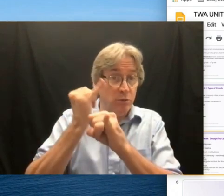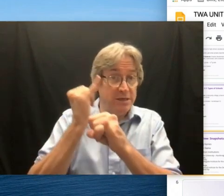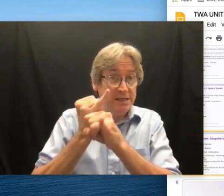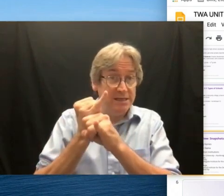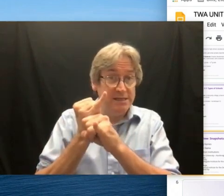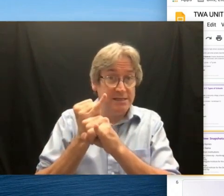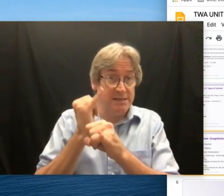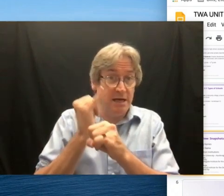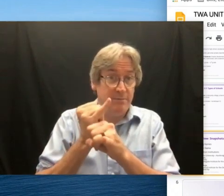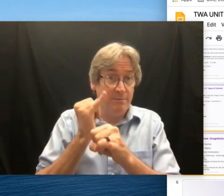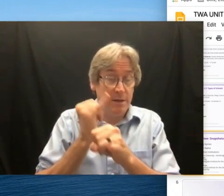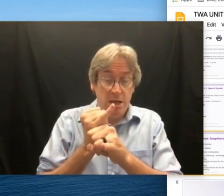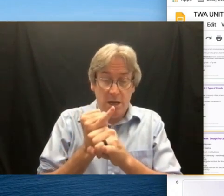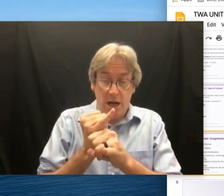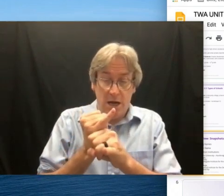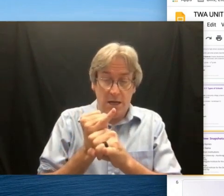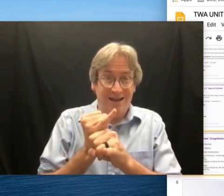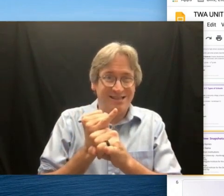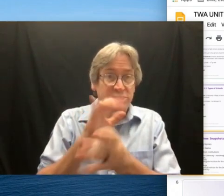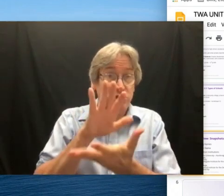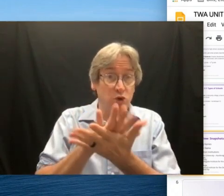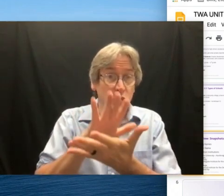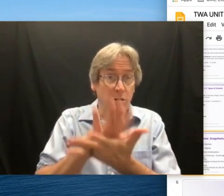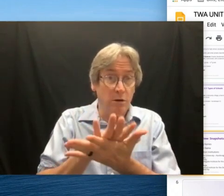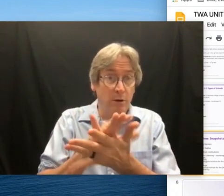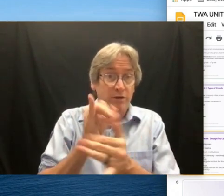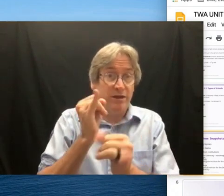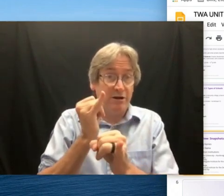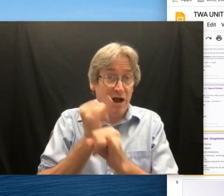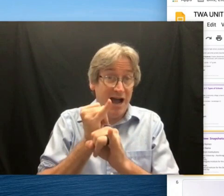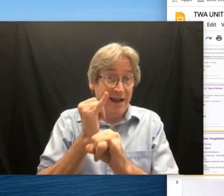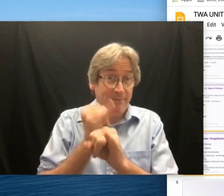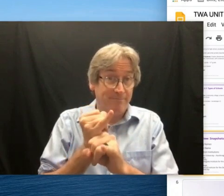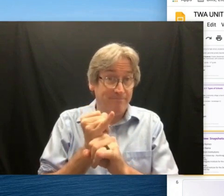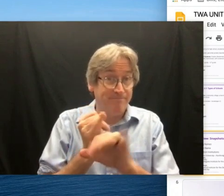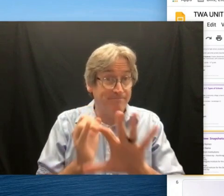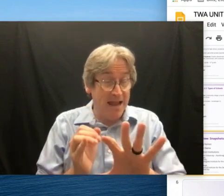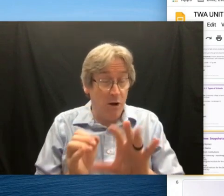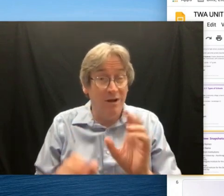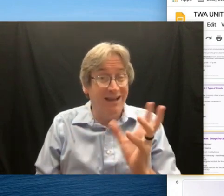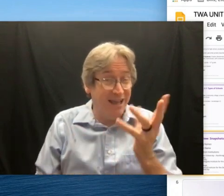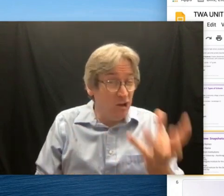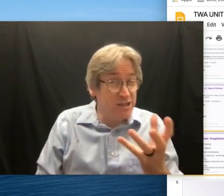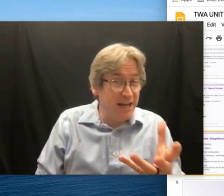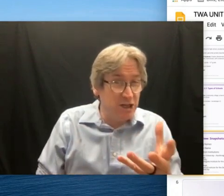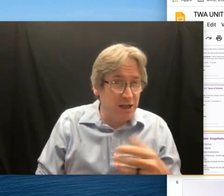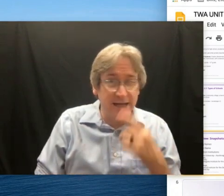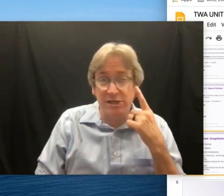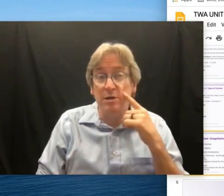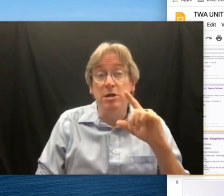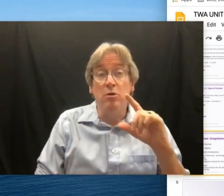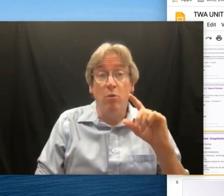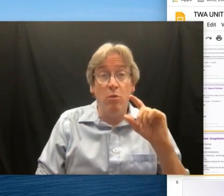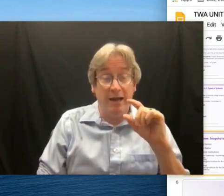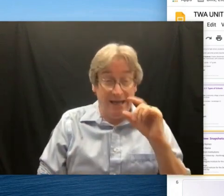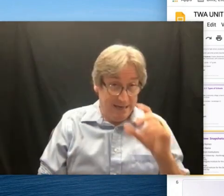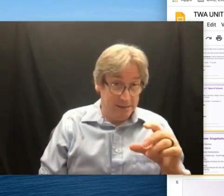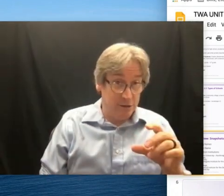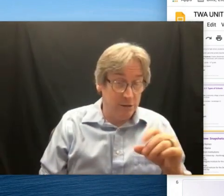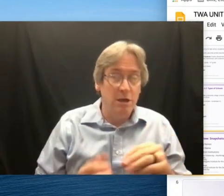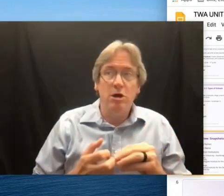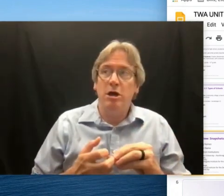Institute, we normally see this as the sign. It's school, but with the letter I. Now, it looks initialized.